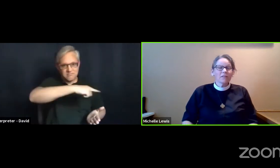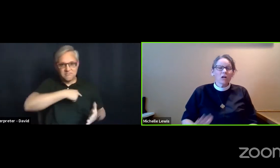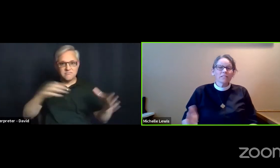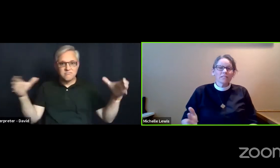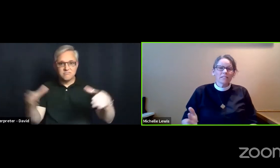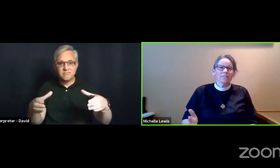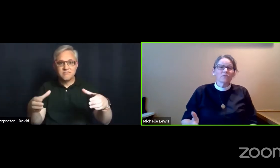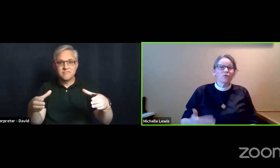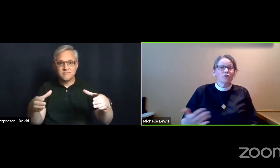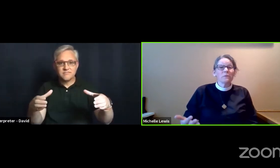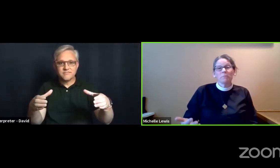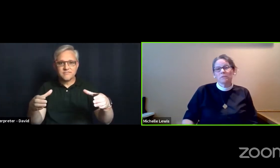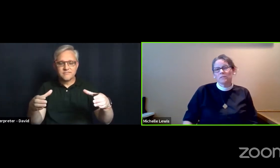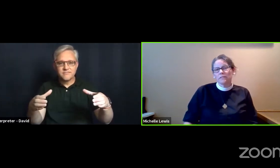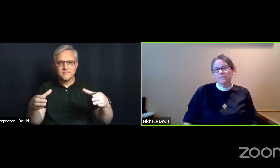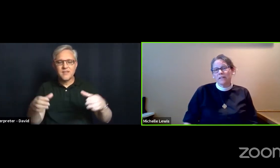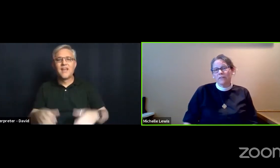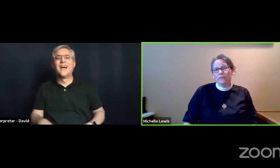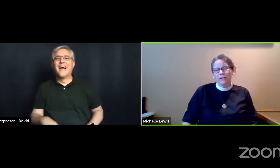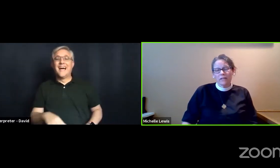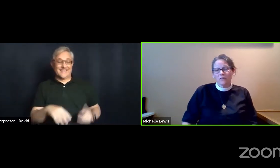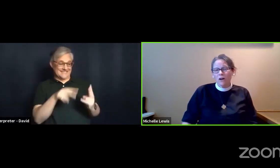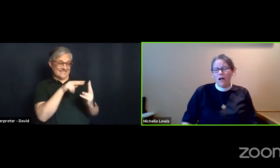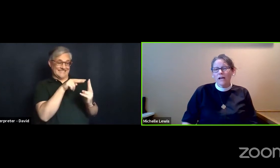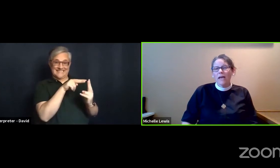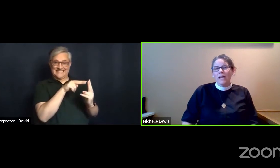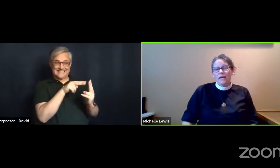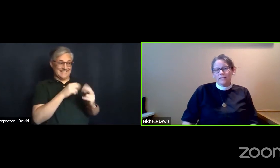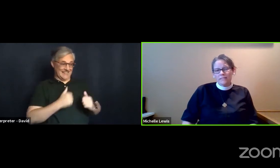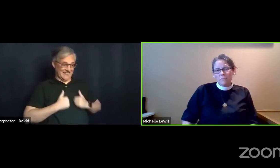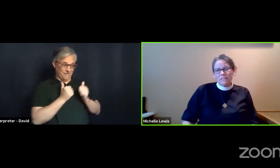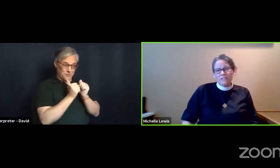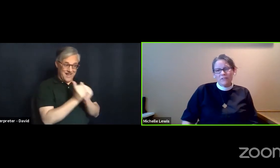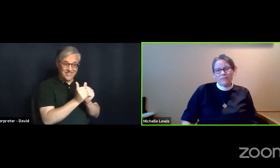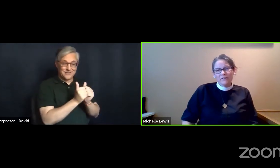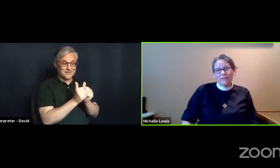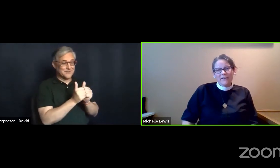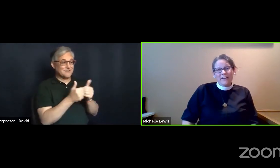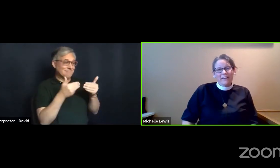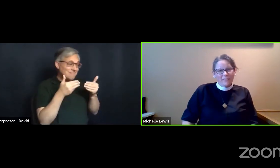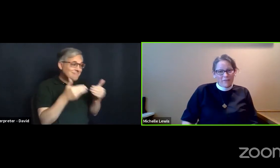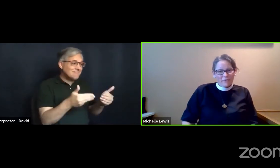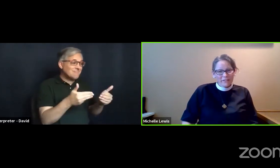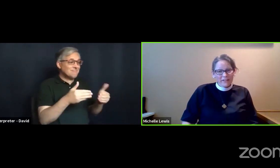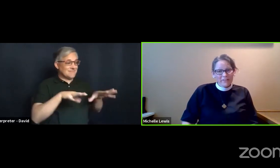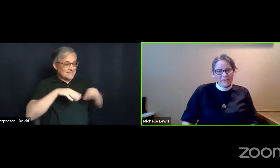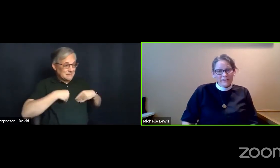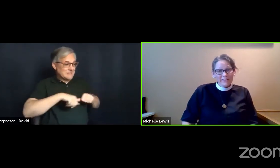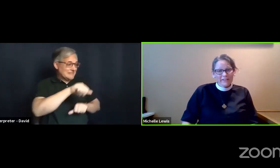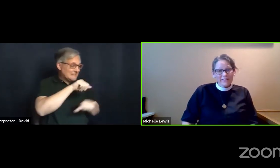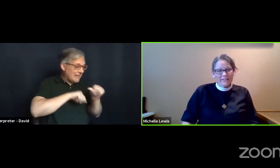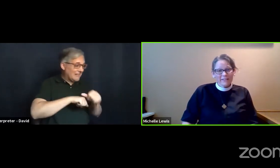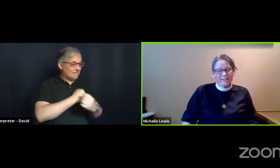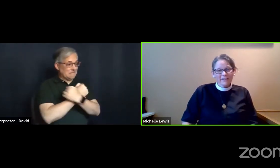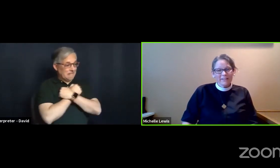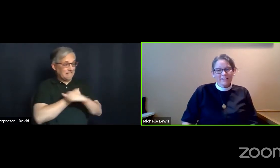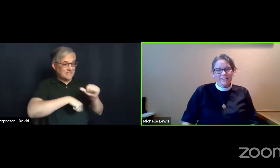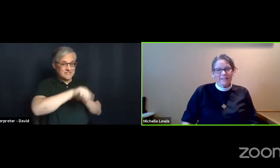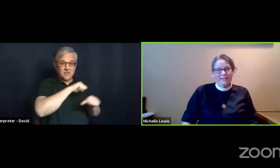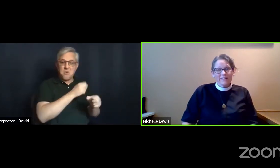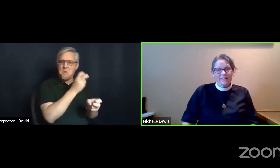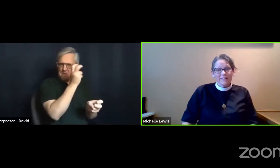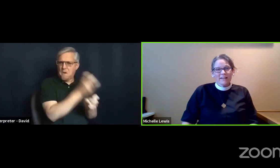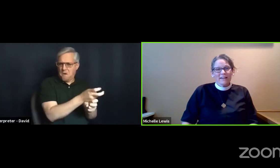Because as hard as it is for two people to live together and get along and accept each other and love one another,